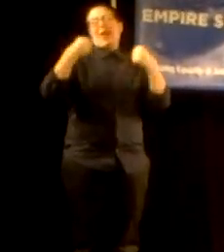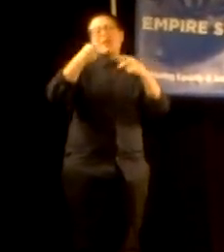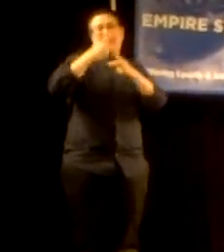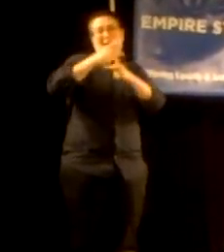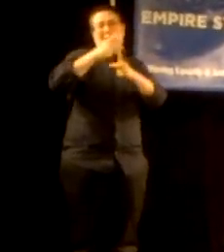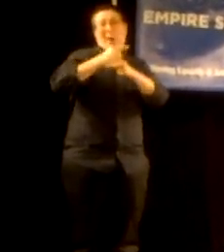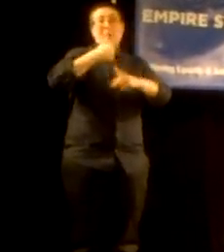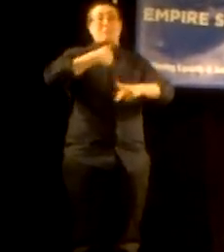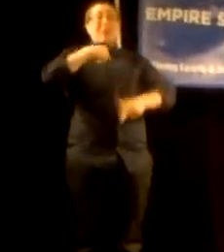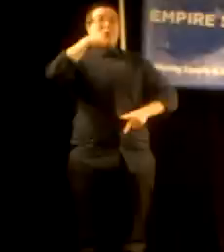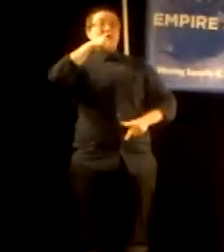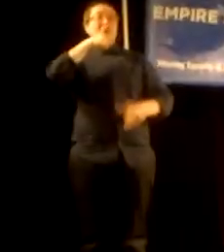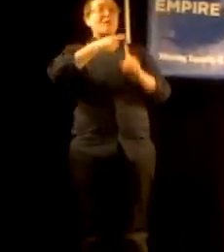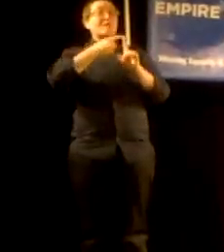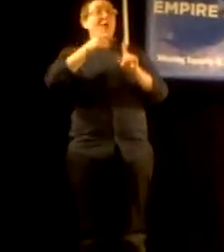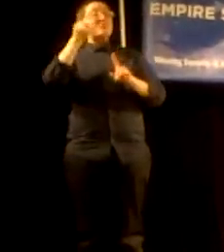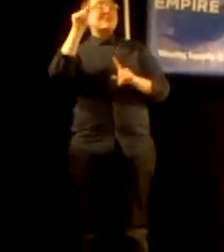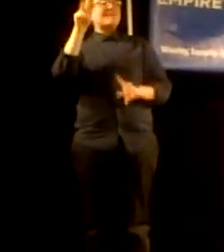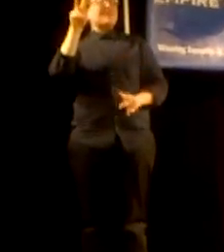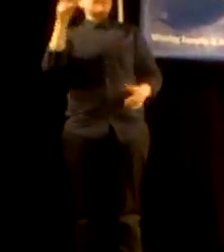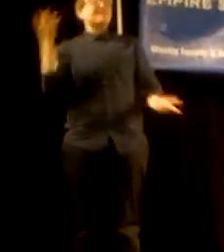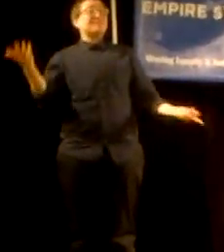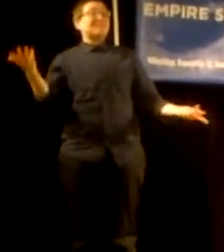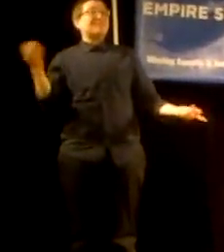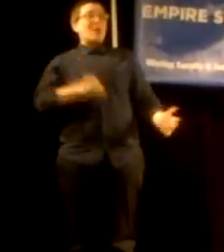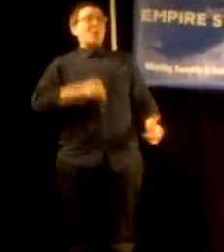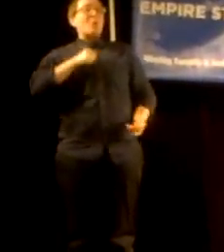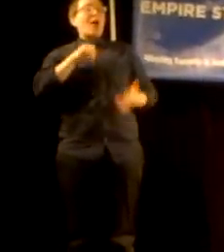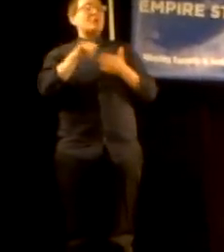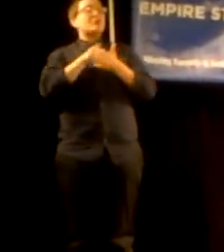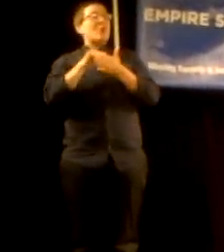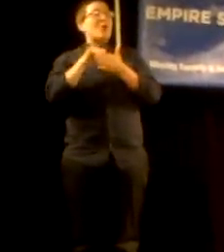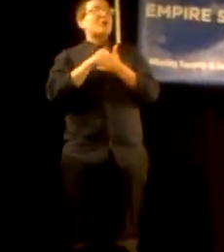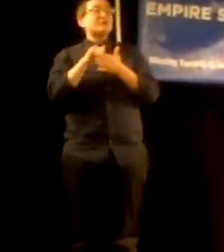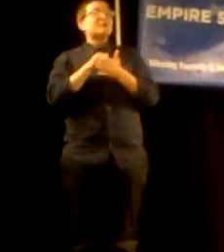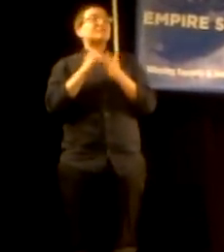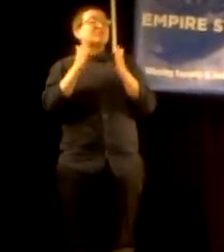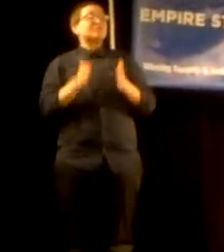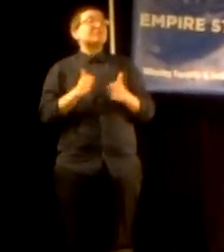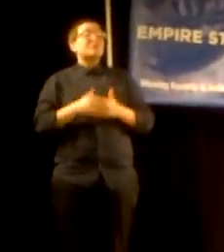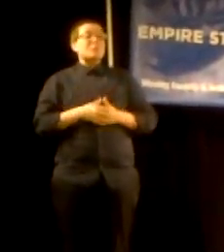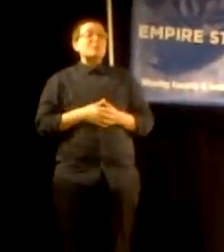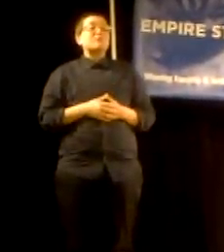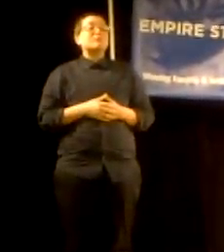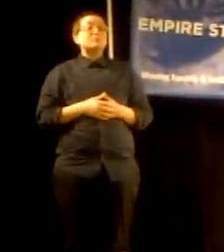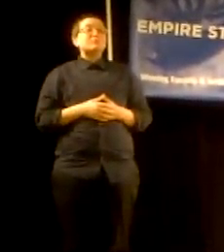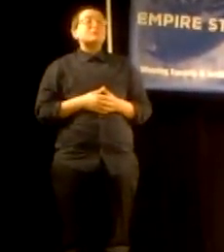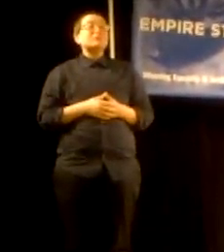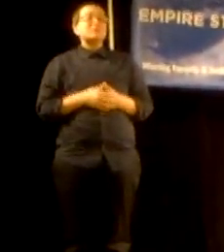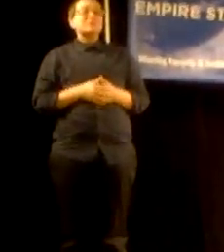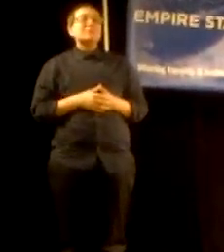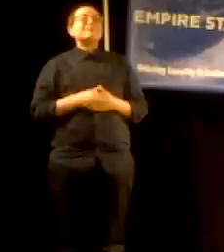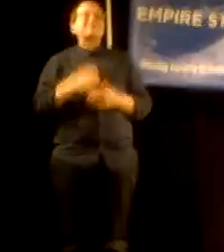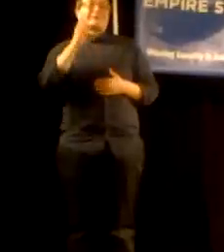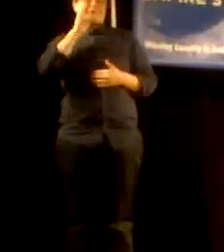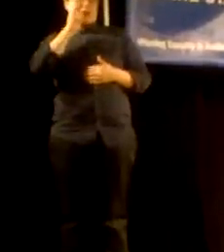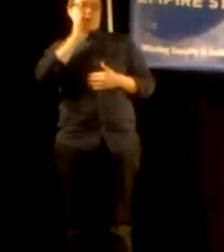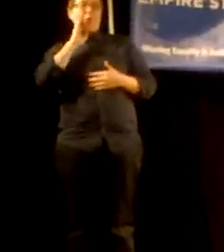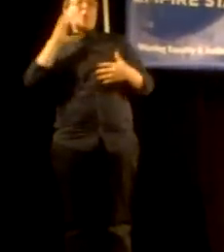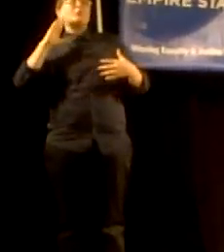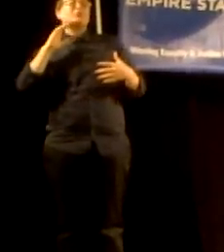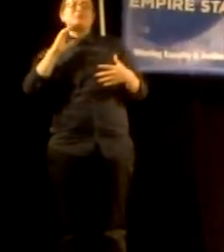girl from TV, this proud New Yorker. I am well aware that just because I've starred in my own TV